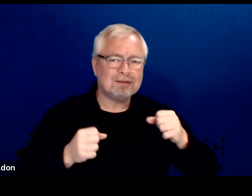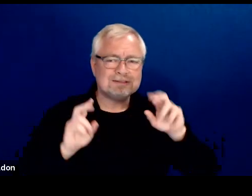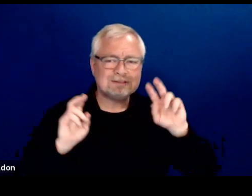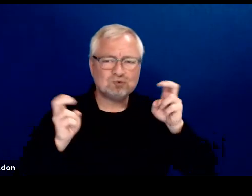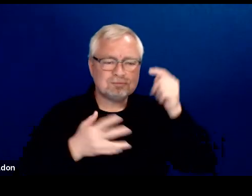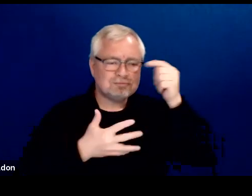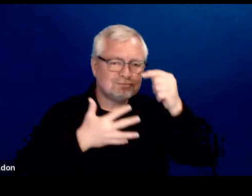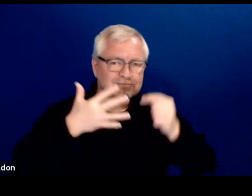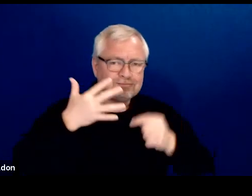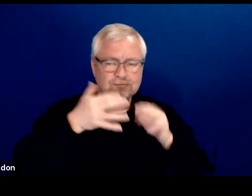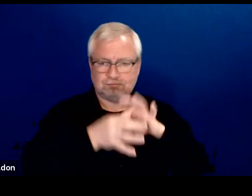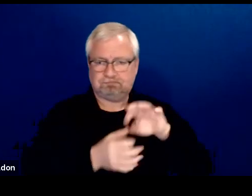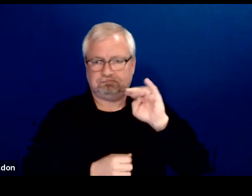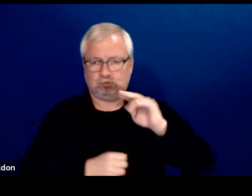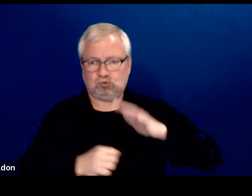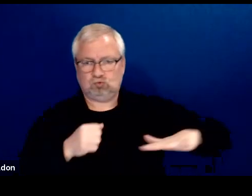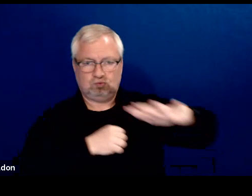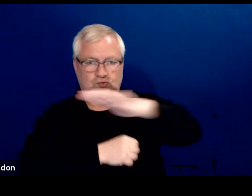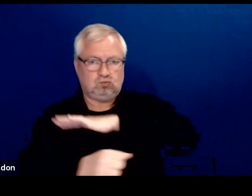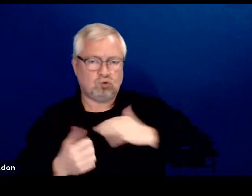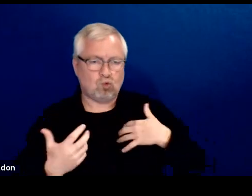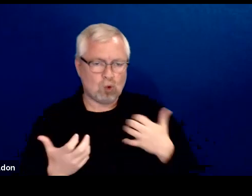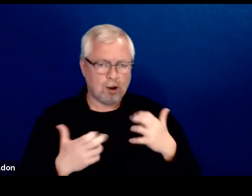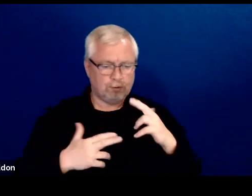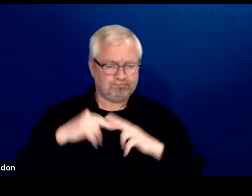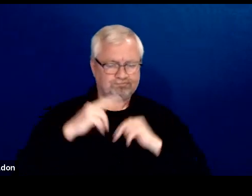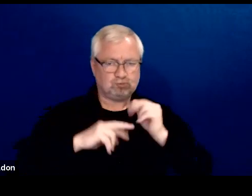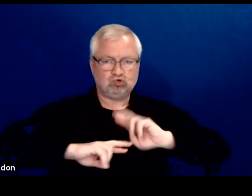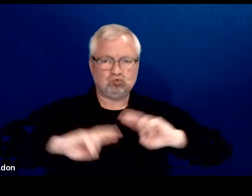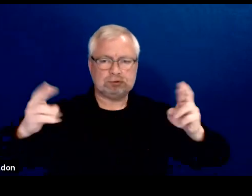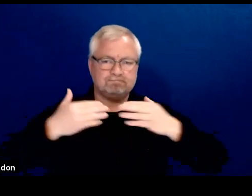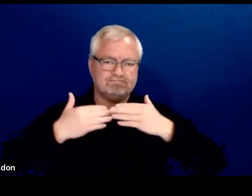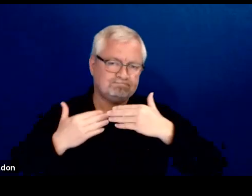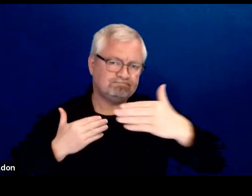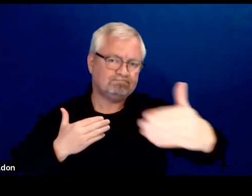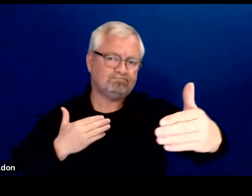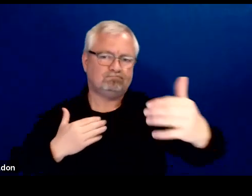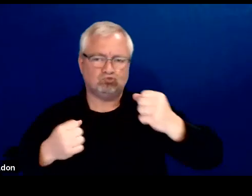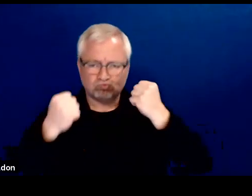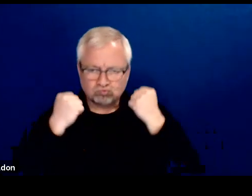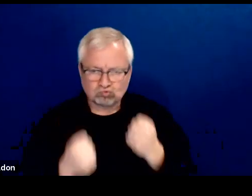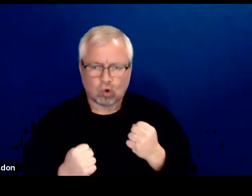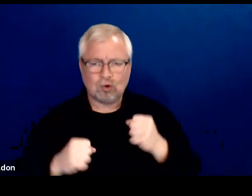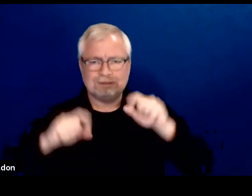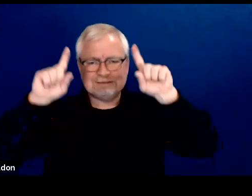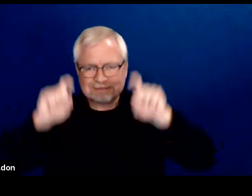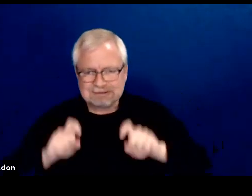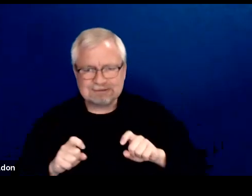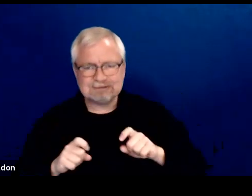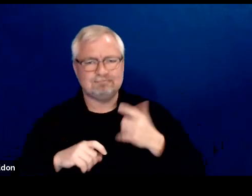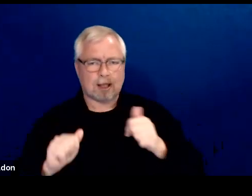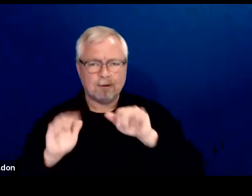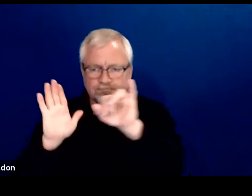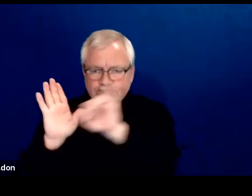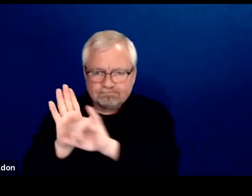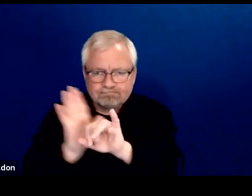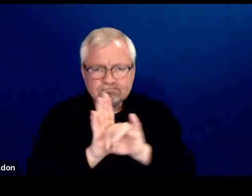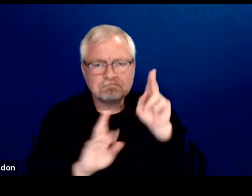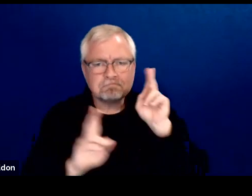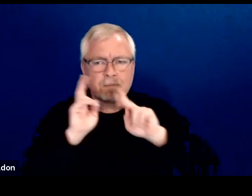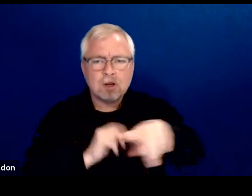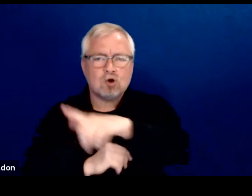more robust testing strategy that's going to help us identify people and help clear them and get them back to work sooner.